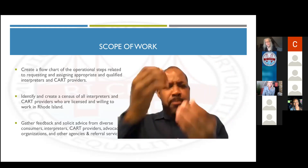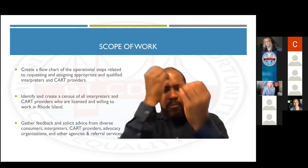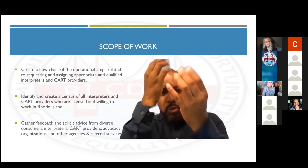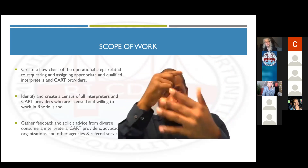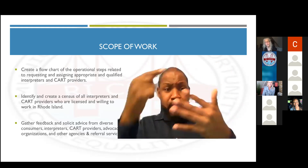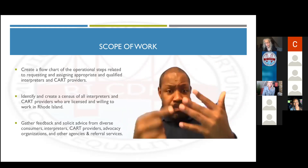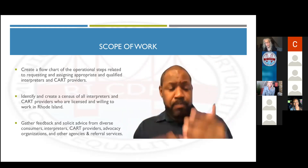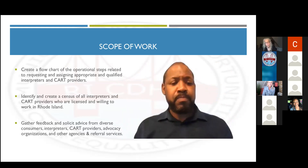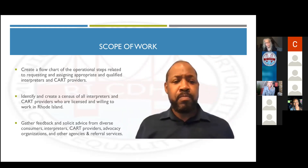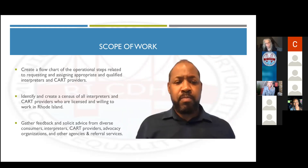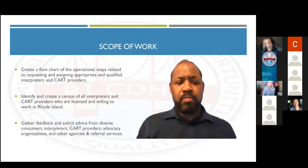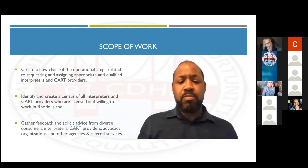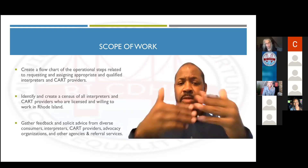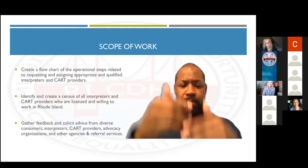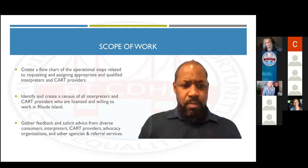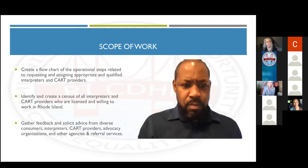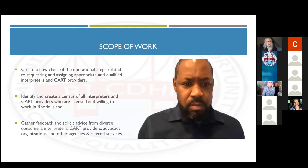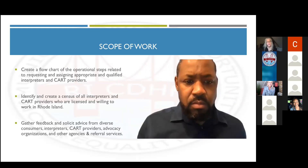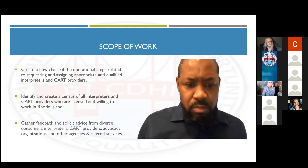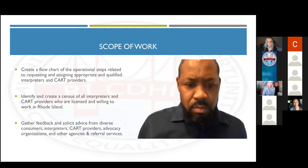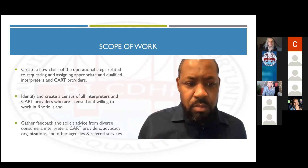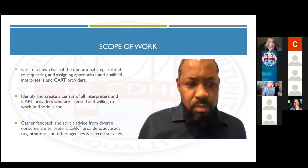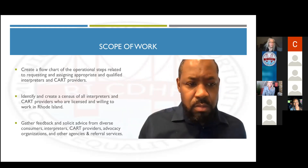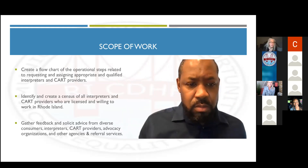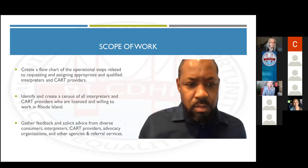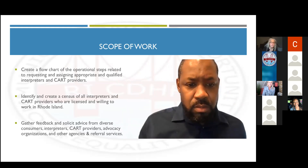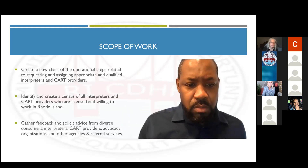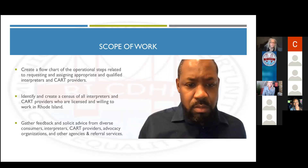the service could be improved. Next slide, please.